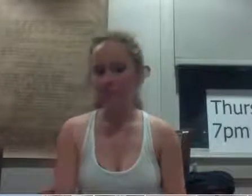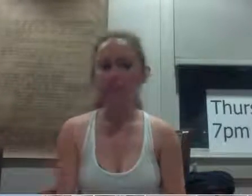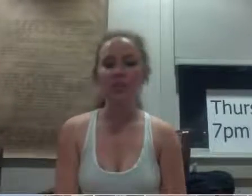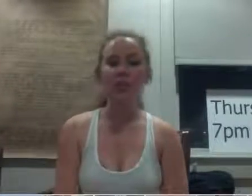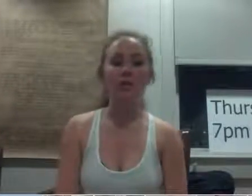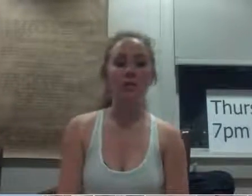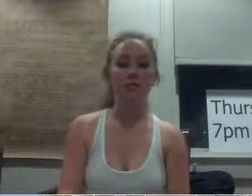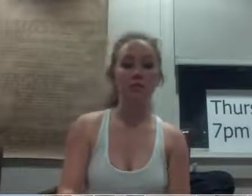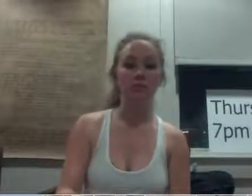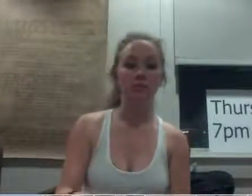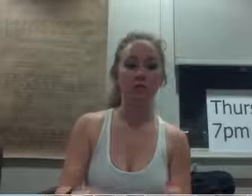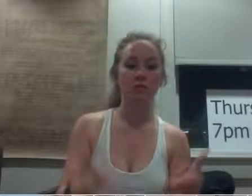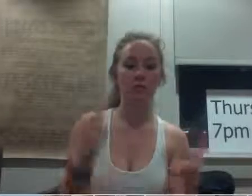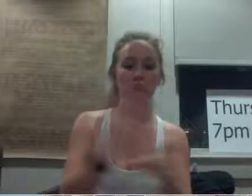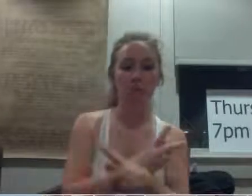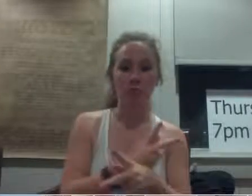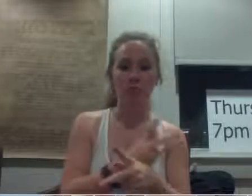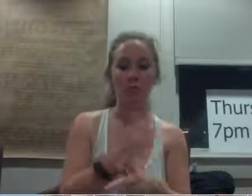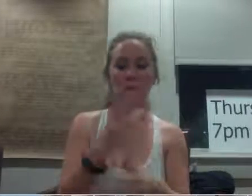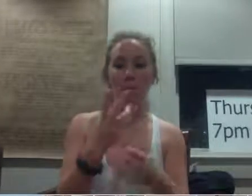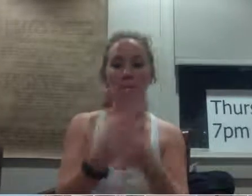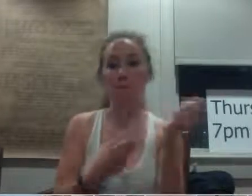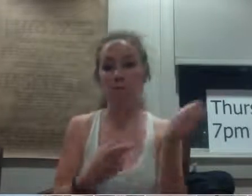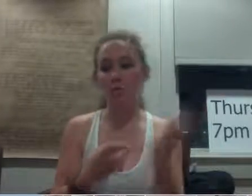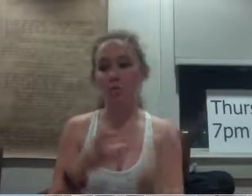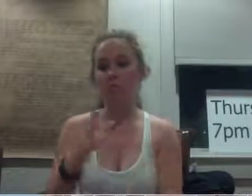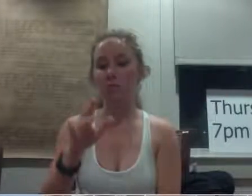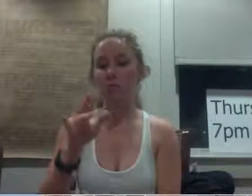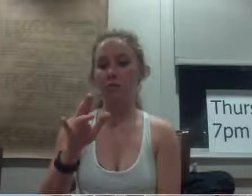However, there are different other ways to calculate